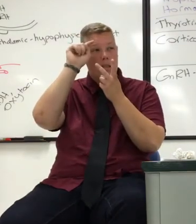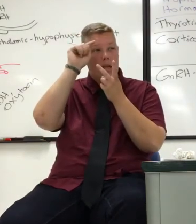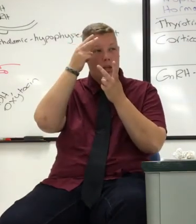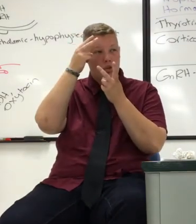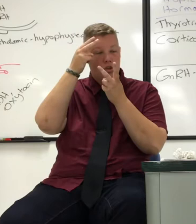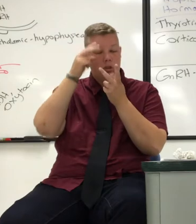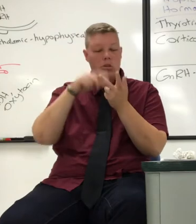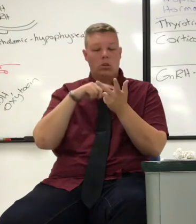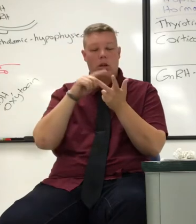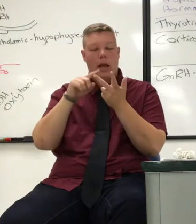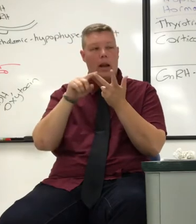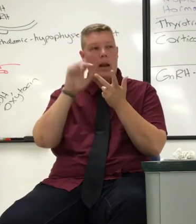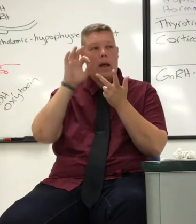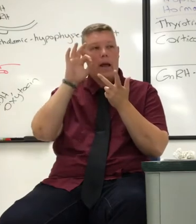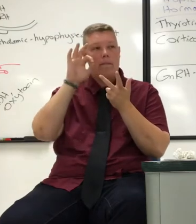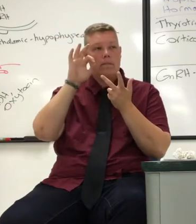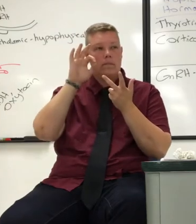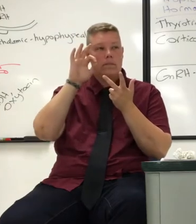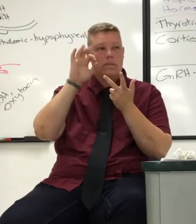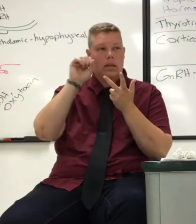and FSH-LH.